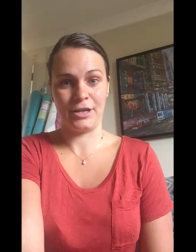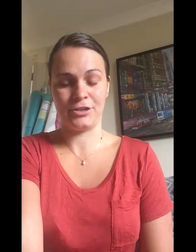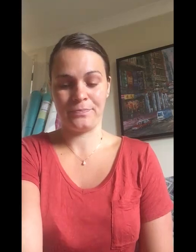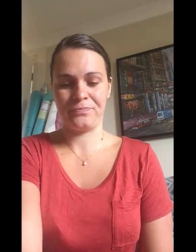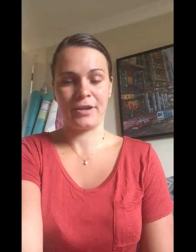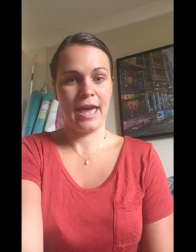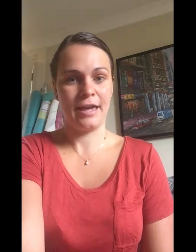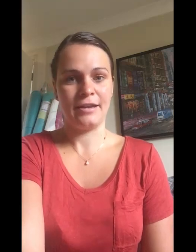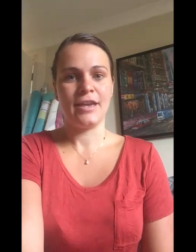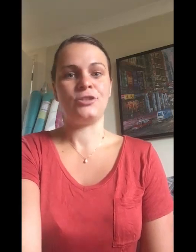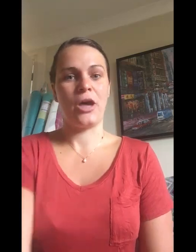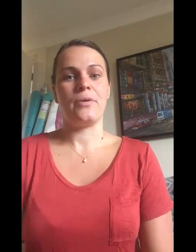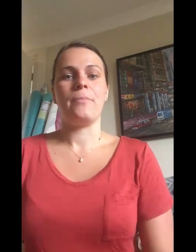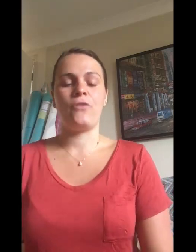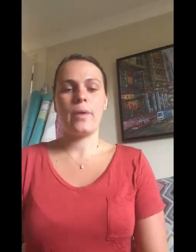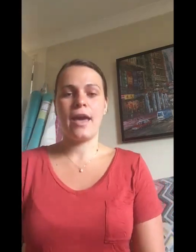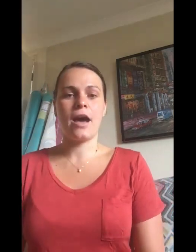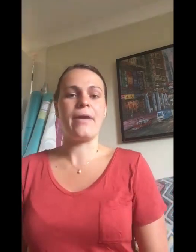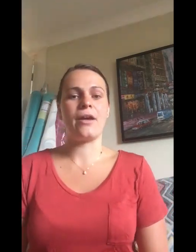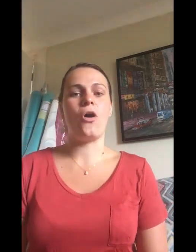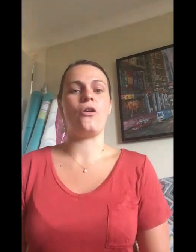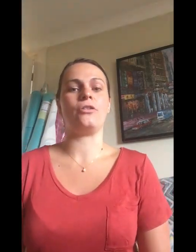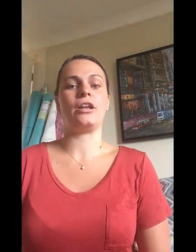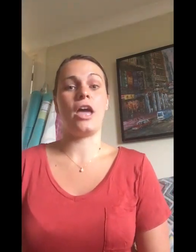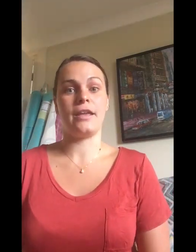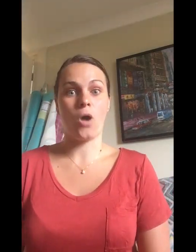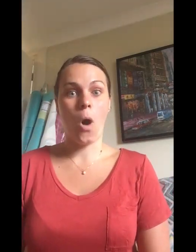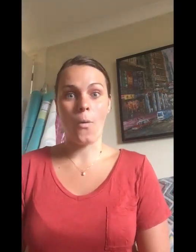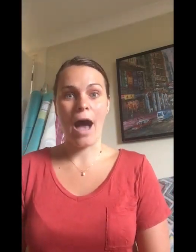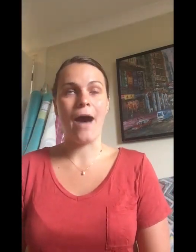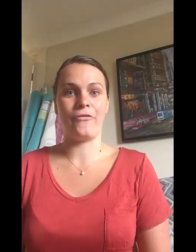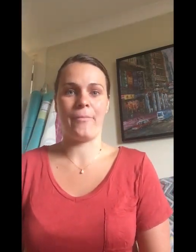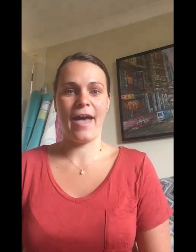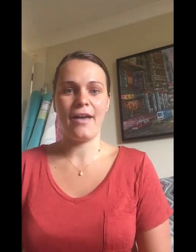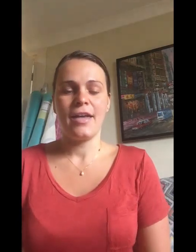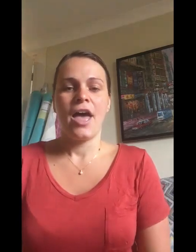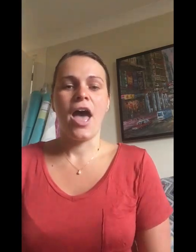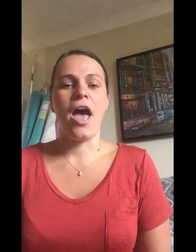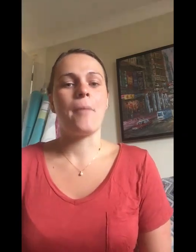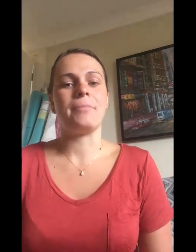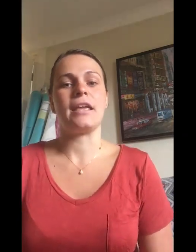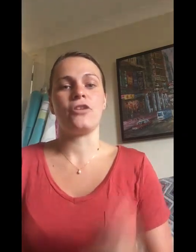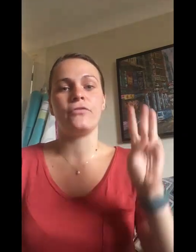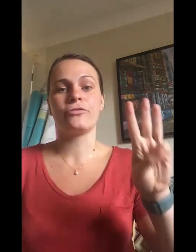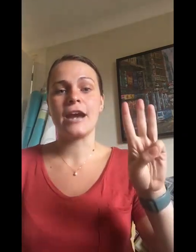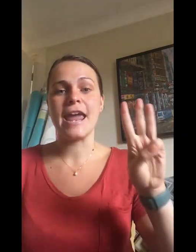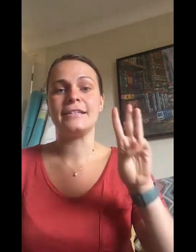Language. Okay, so before we get going on learning the whole alphabet, I'm going to give you 3